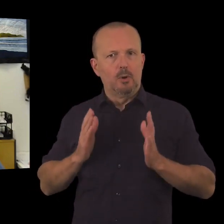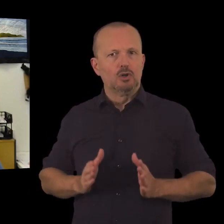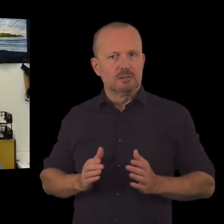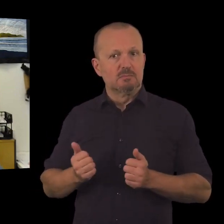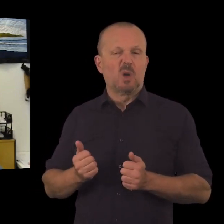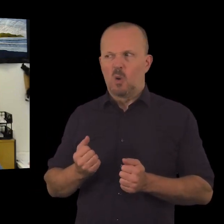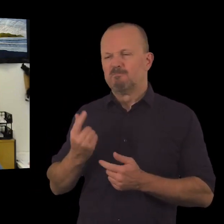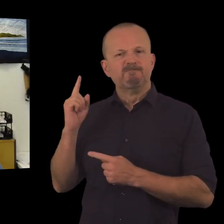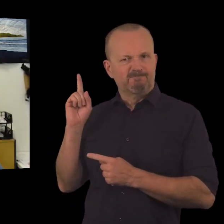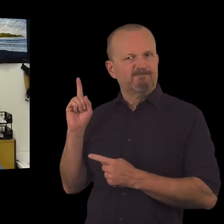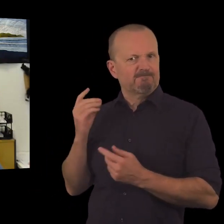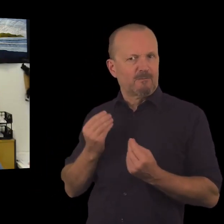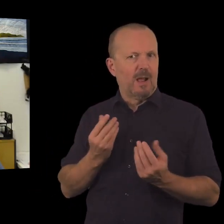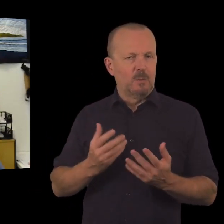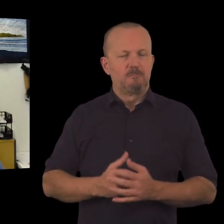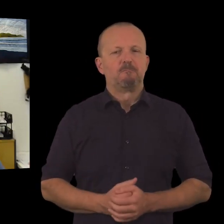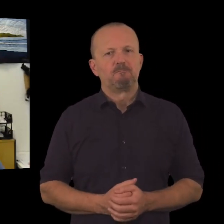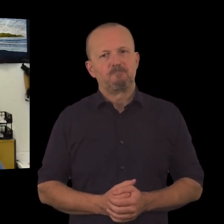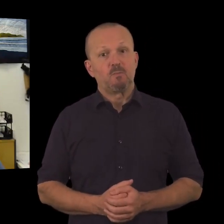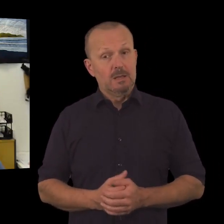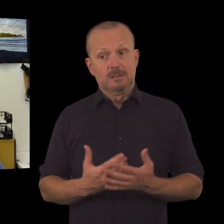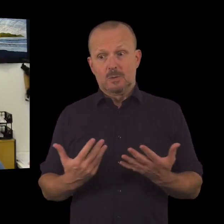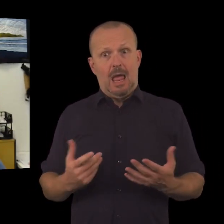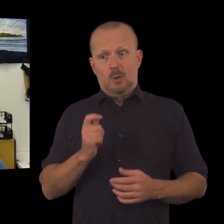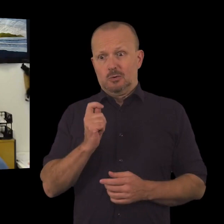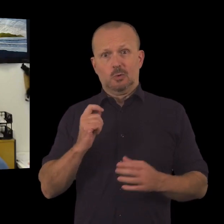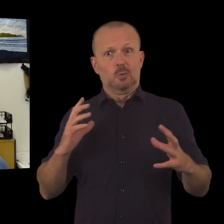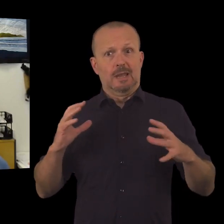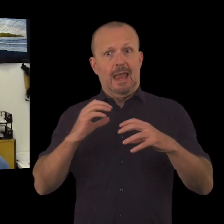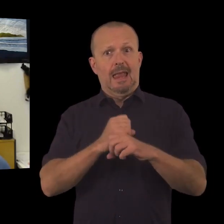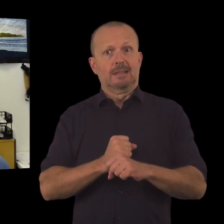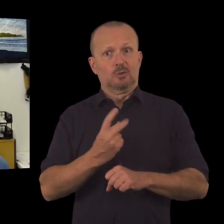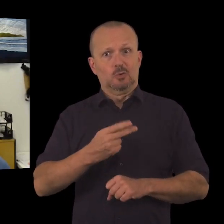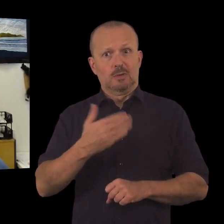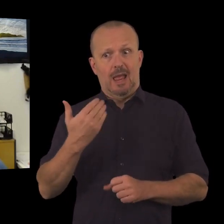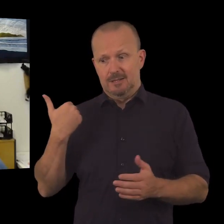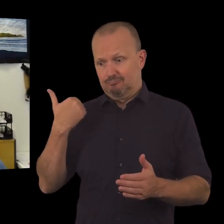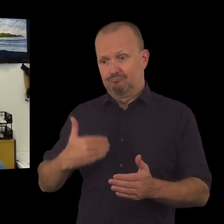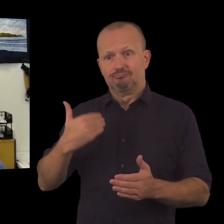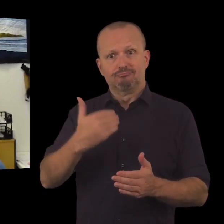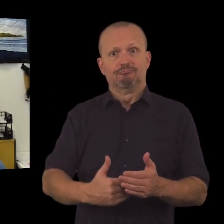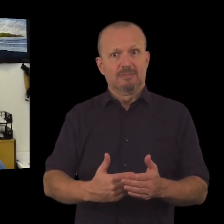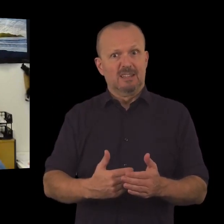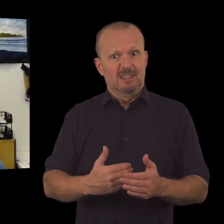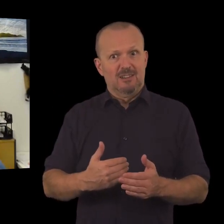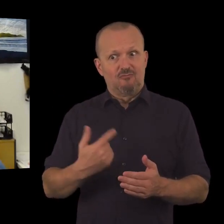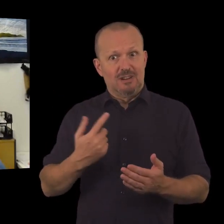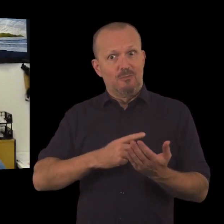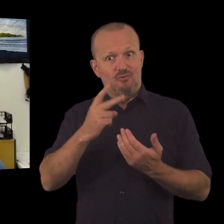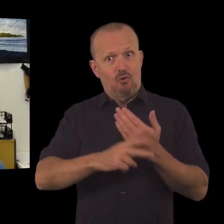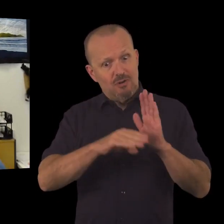Well, gosh, here we are at the very close to the end of our 2-day conference. The last 2 days have been packed full of deep